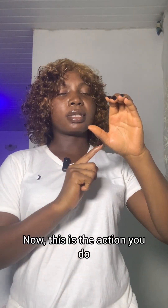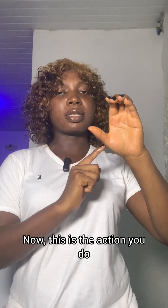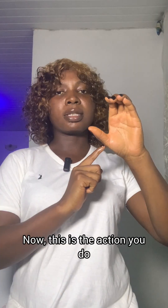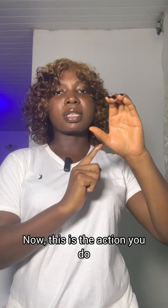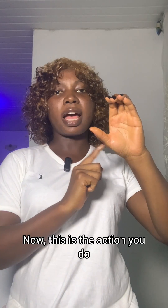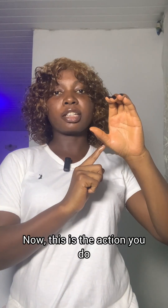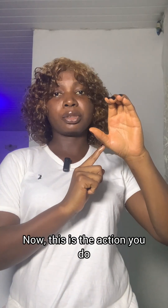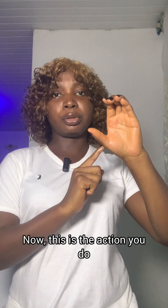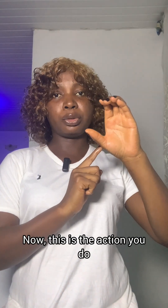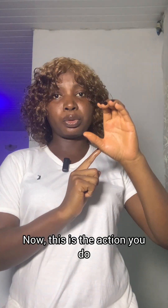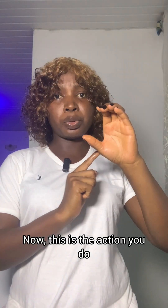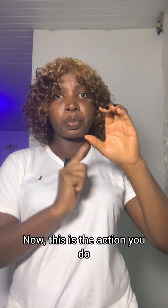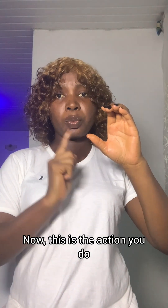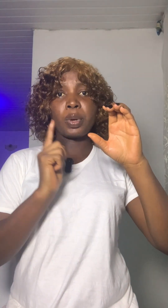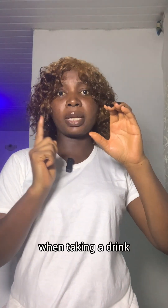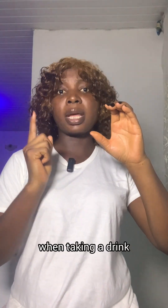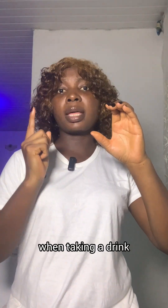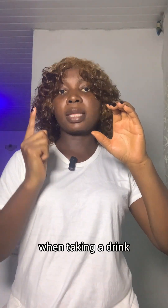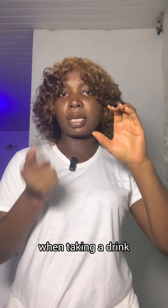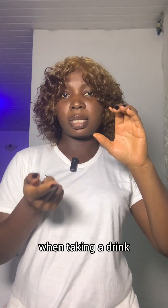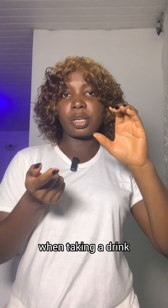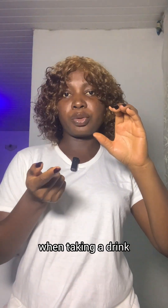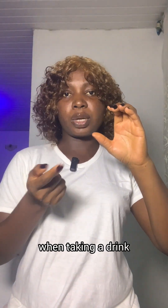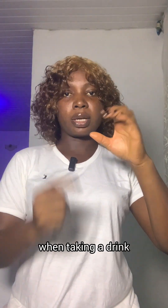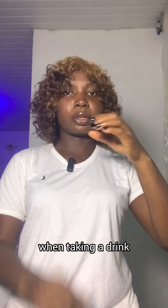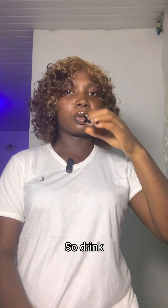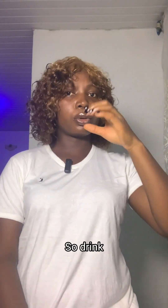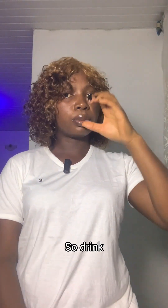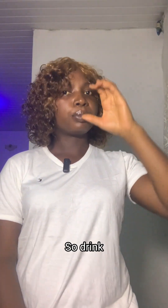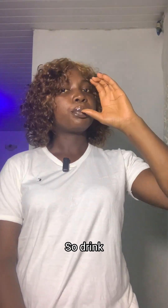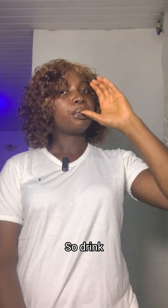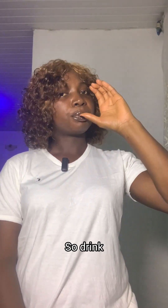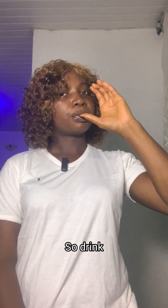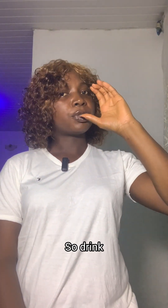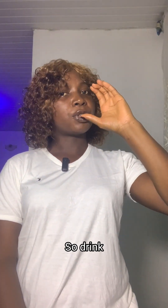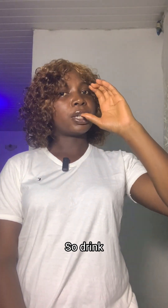is the action you do when taking a drink. So drink,